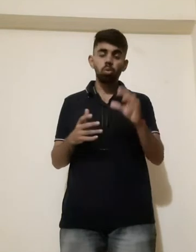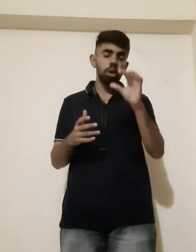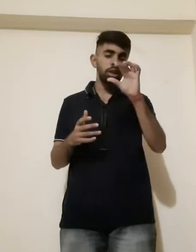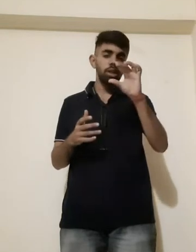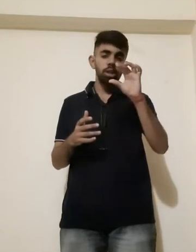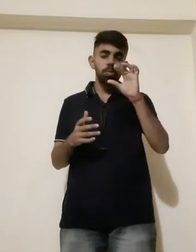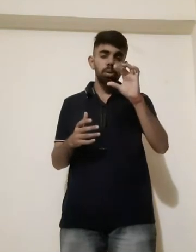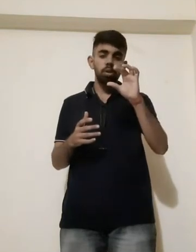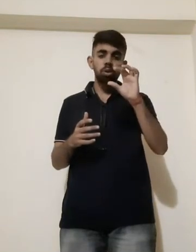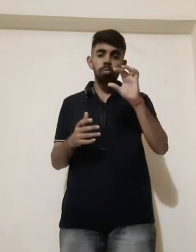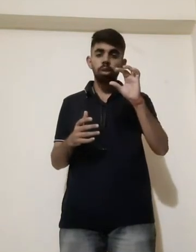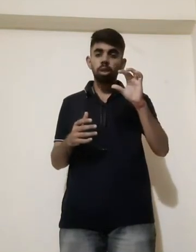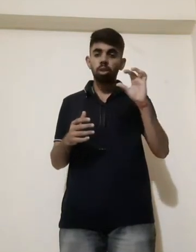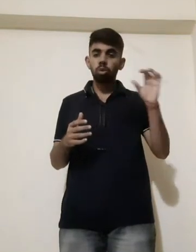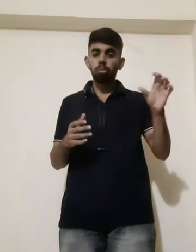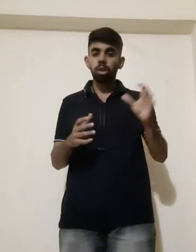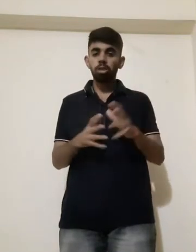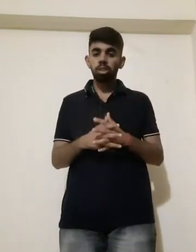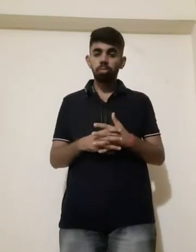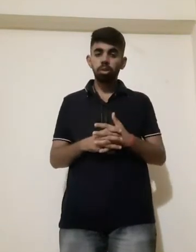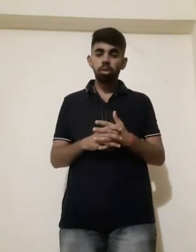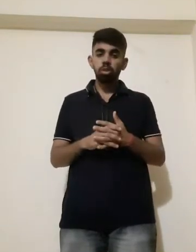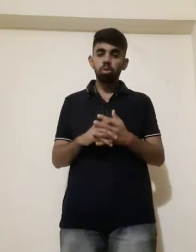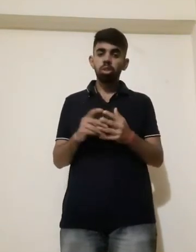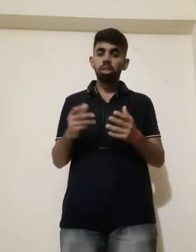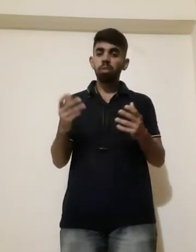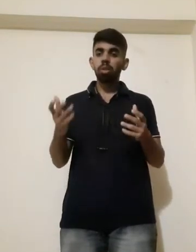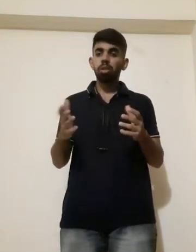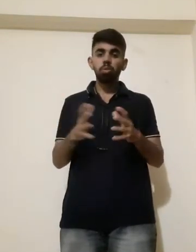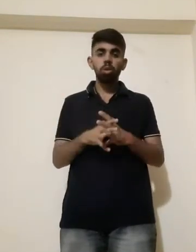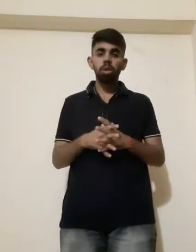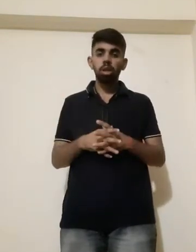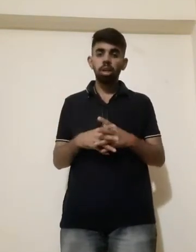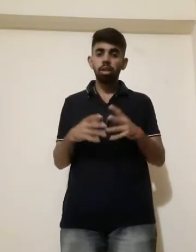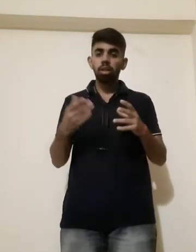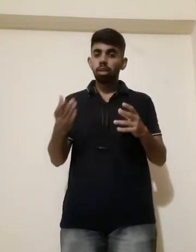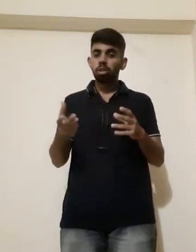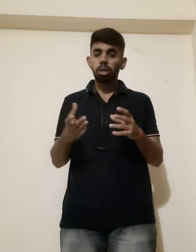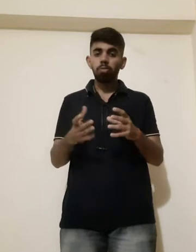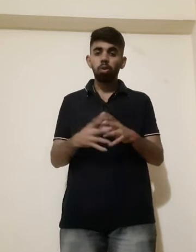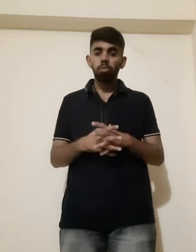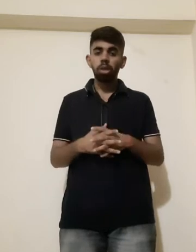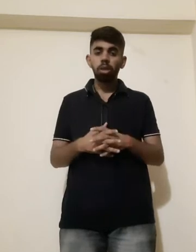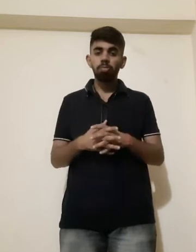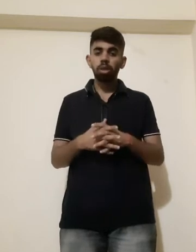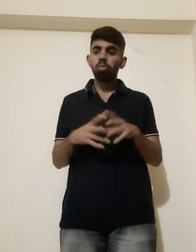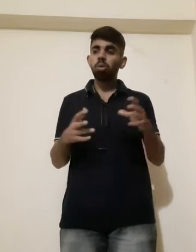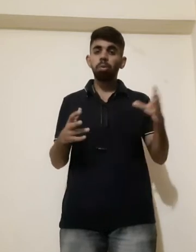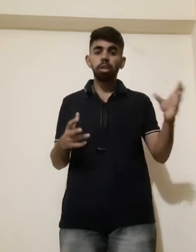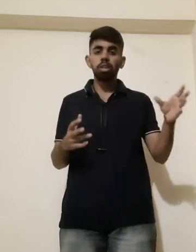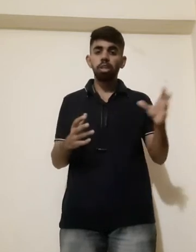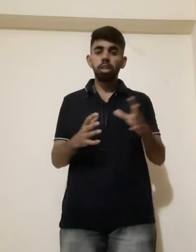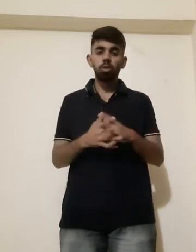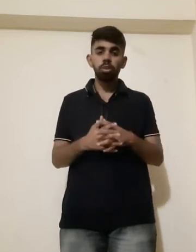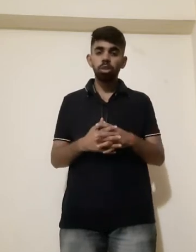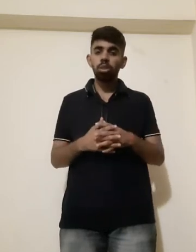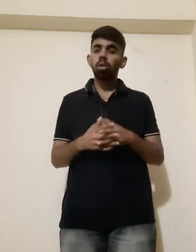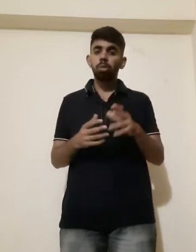to write particular method of that shape. So inside a method we will write that formula and we will print that area of the